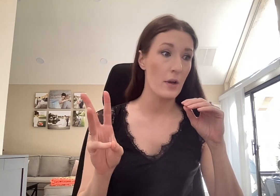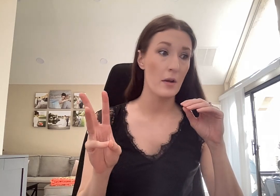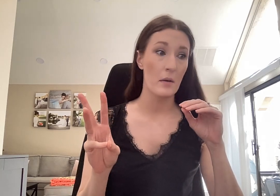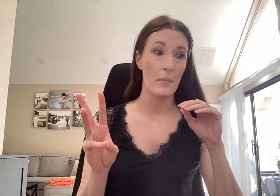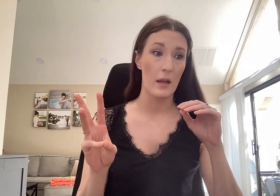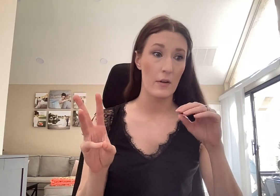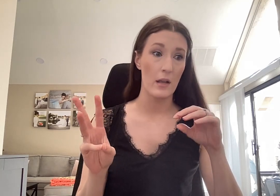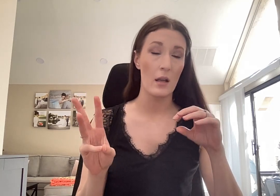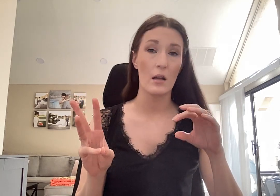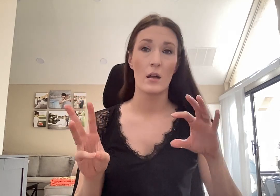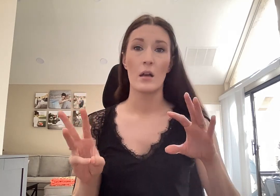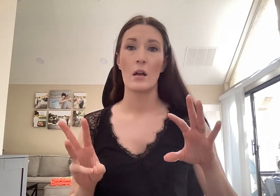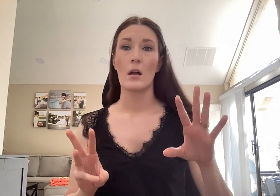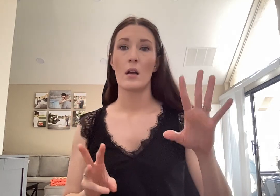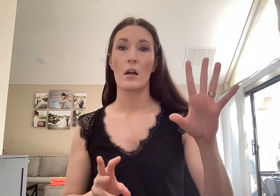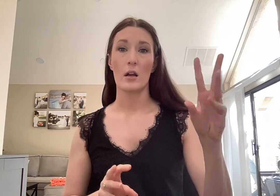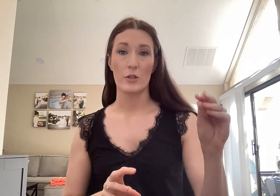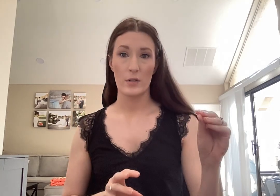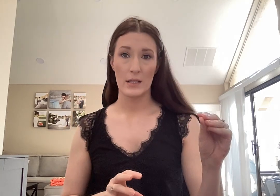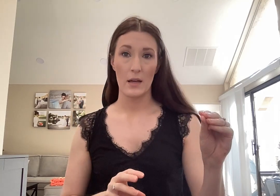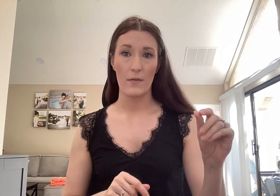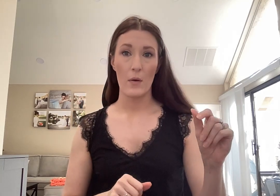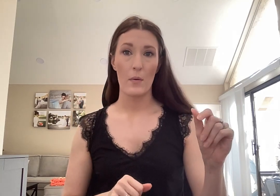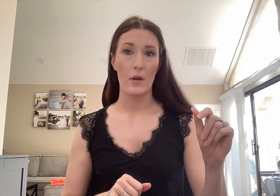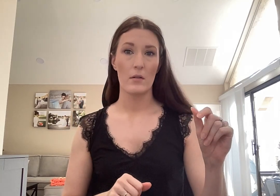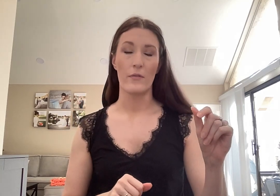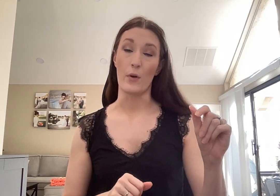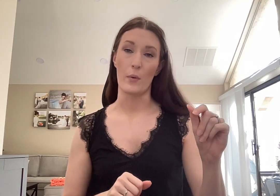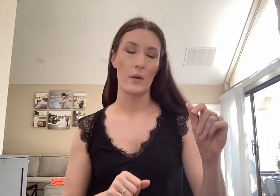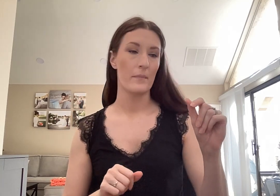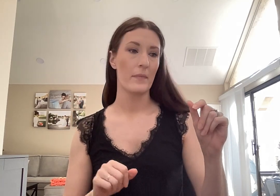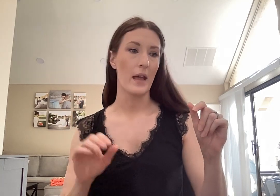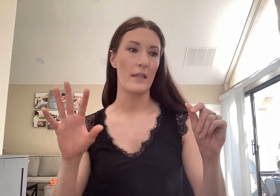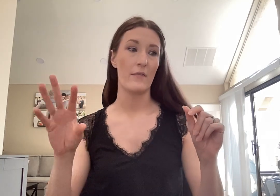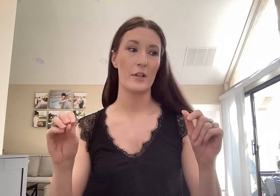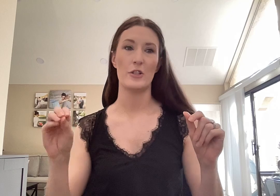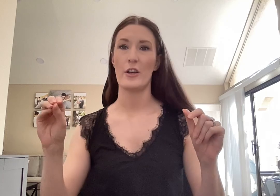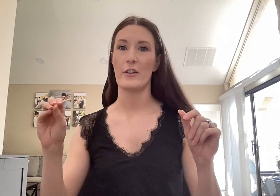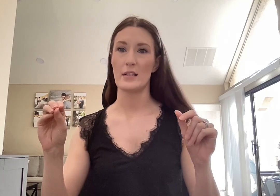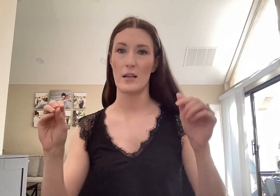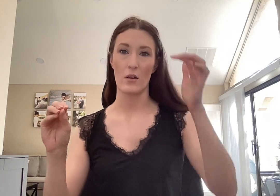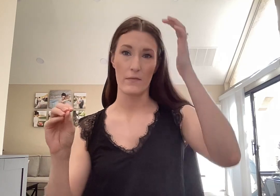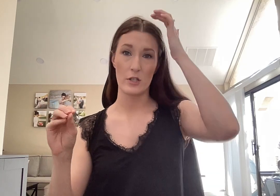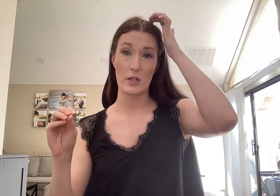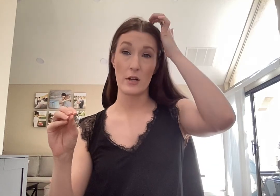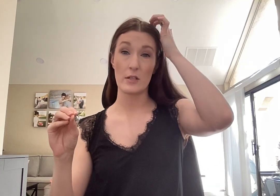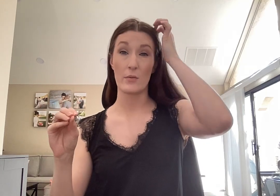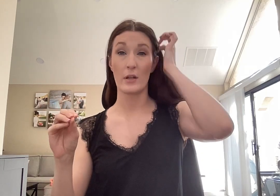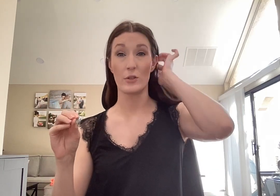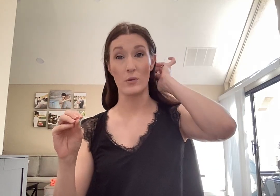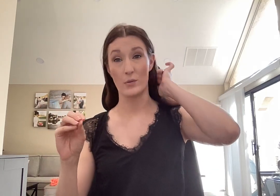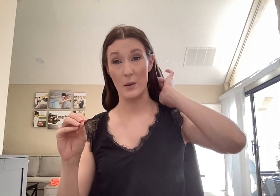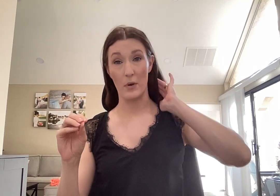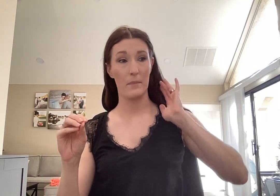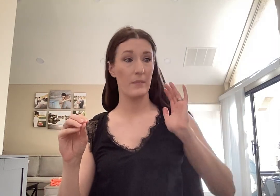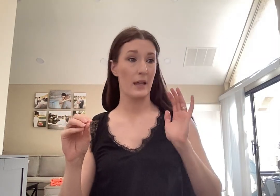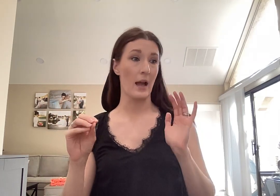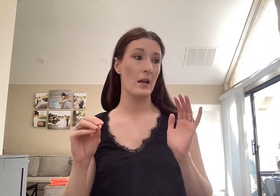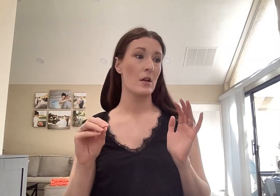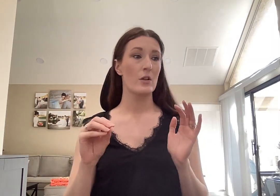are comparing country and city folk, and then vegetarians and non-vegetarians. So we're going to do those separate. Okay. So